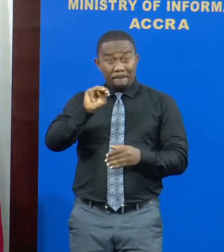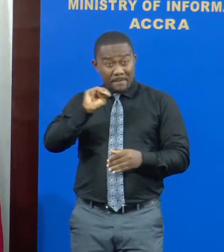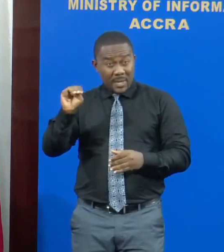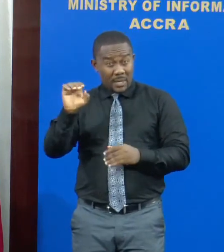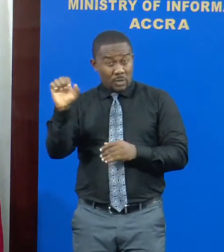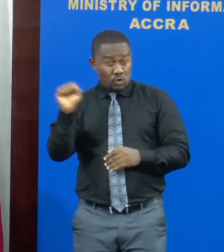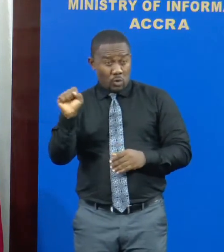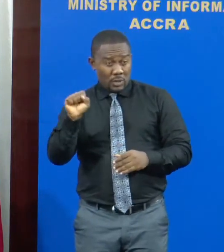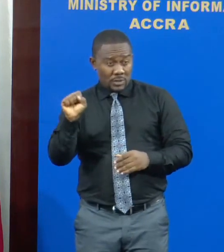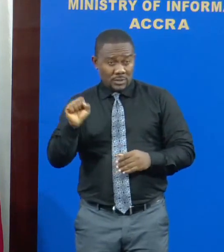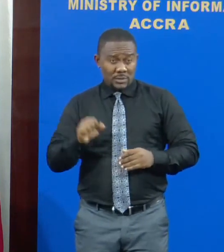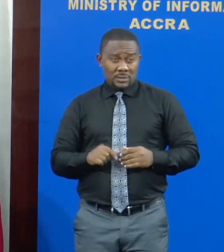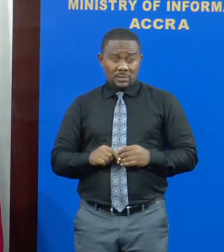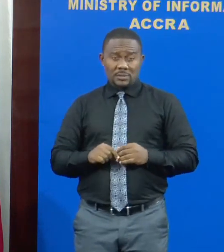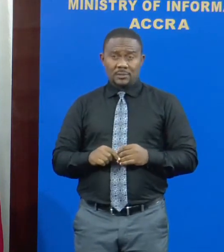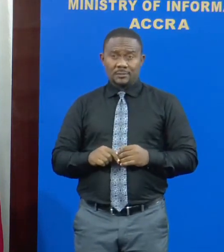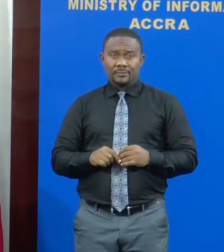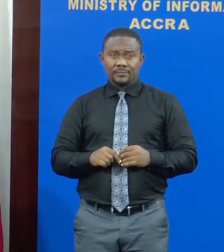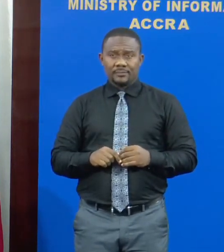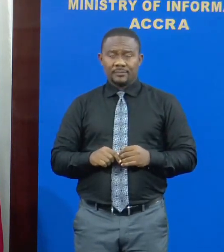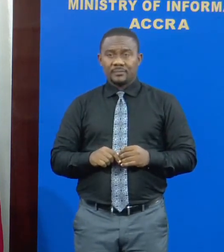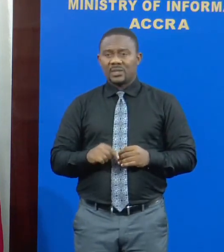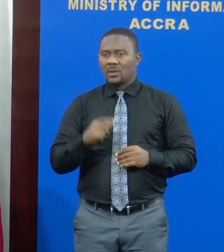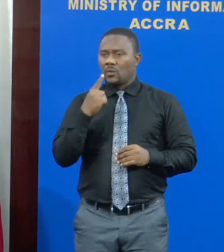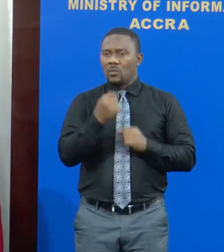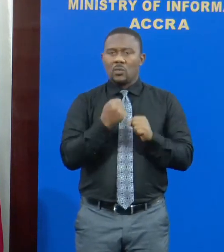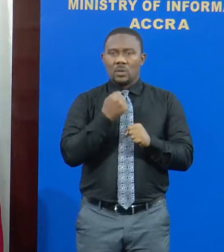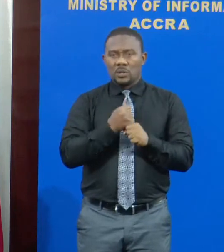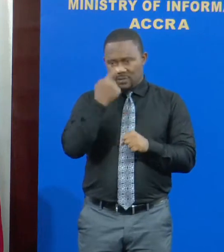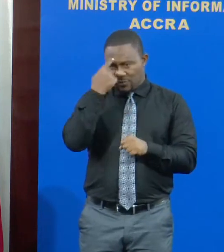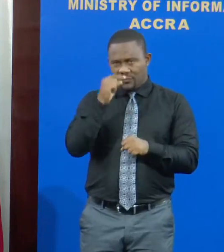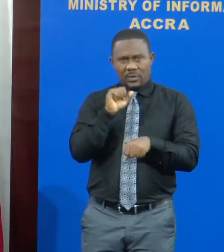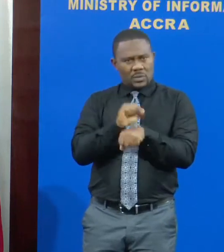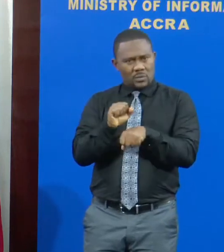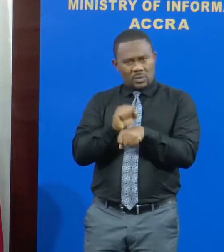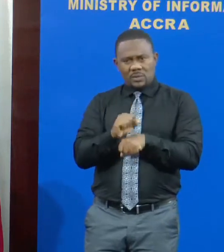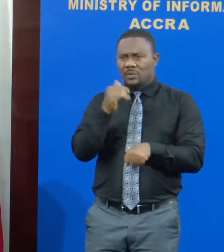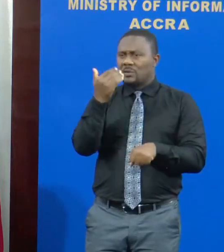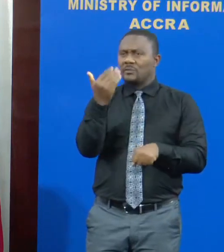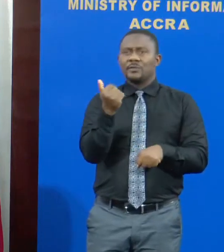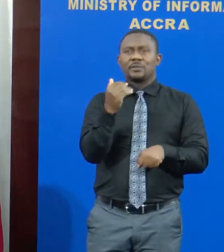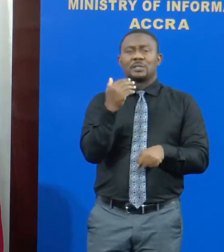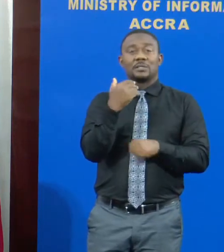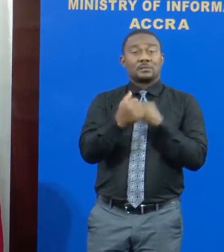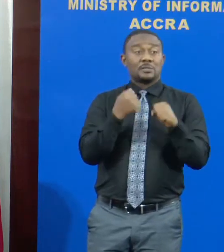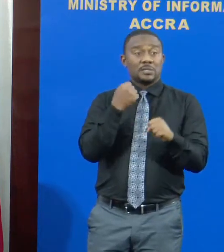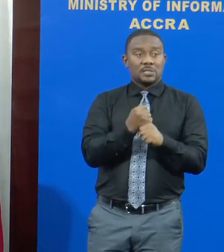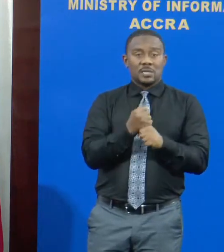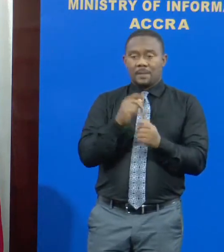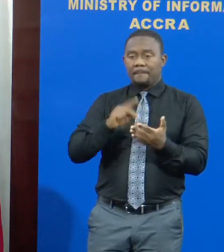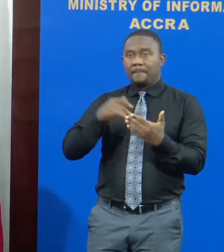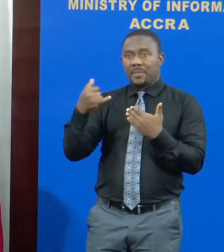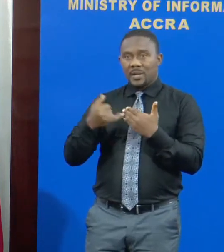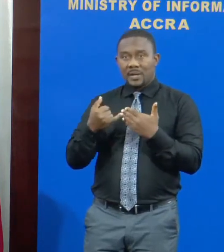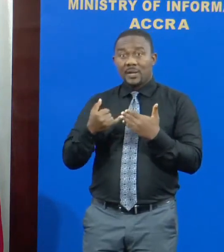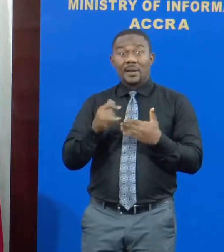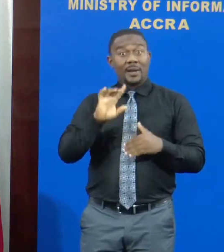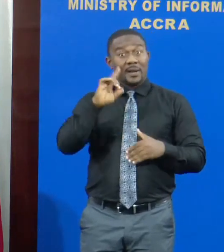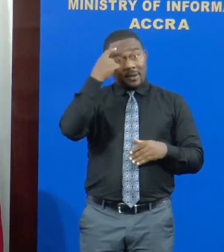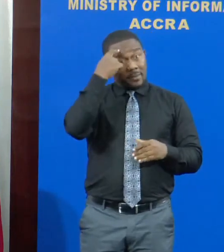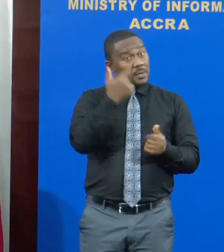$169 million in the first year of operation of this 15-year project, whilst government of